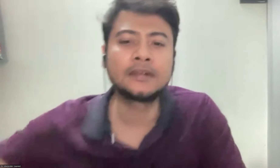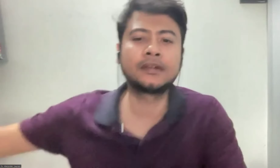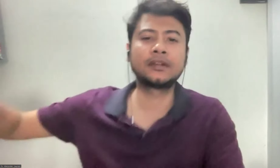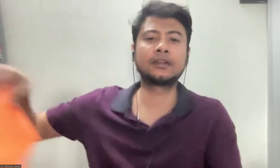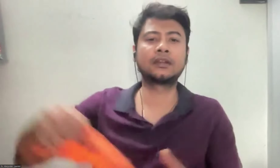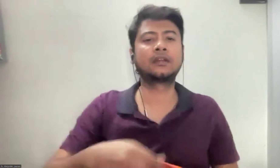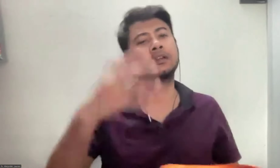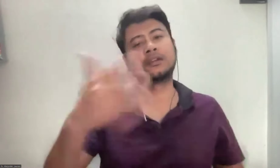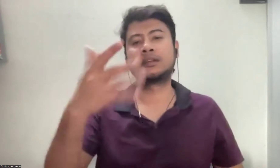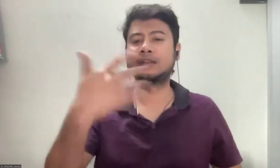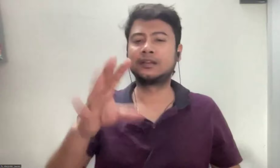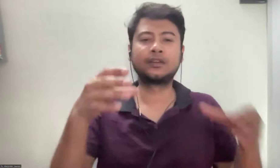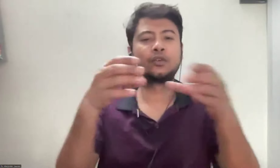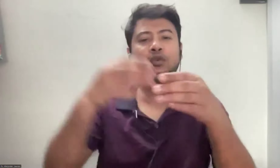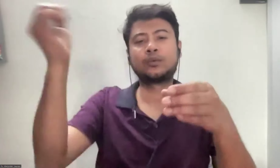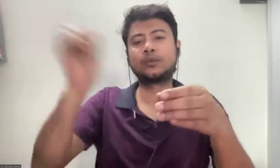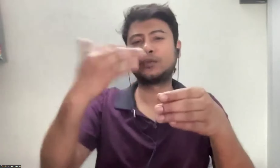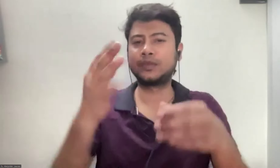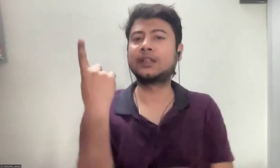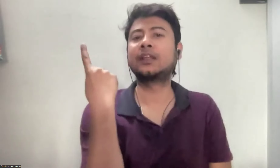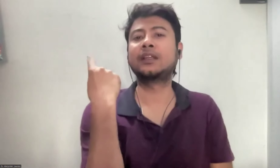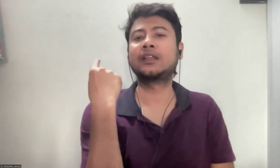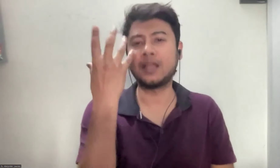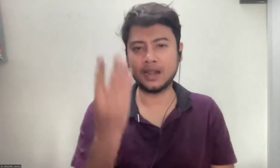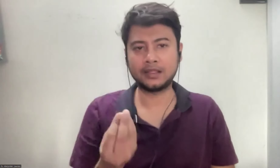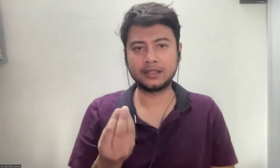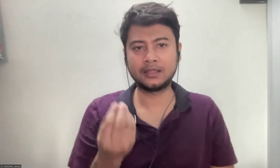later. sent it yesterday night only.